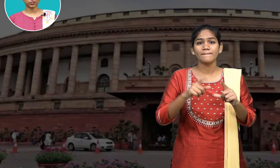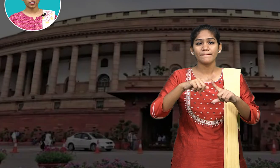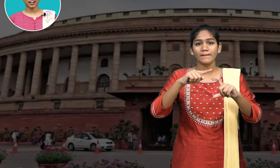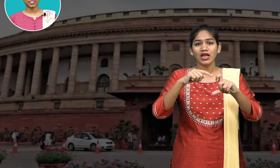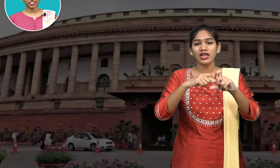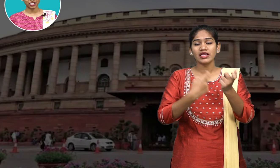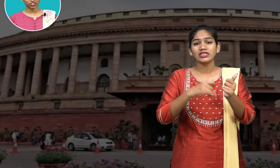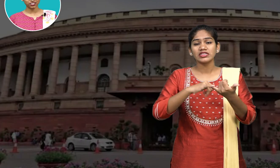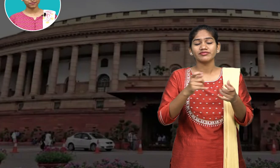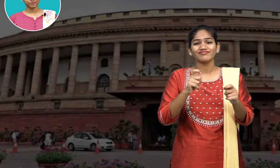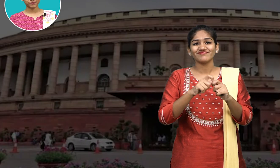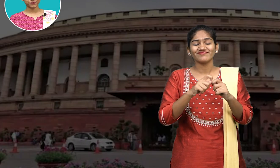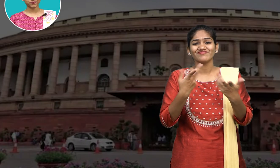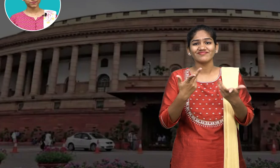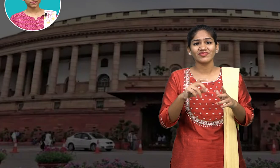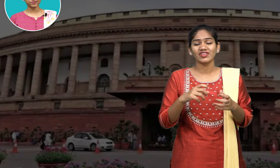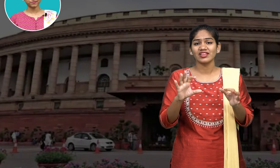related to agriculture,